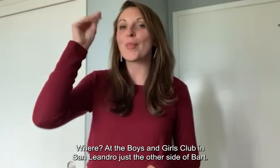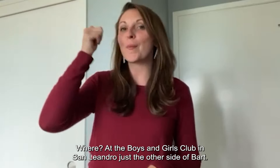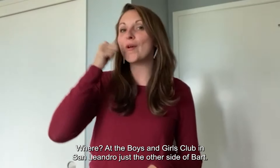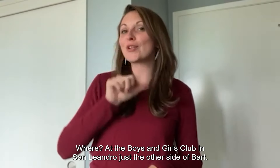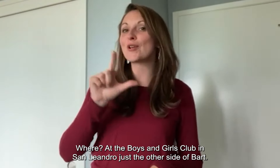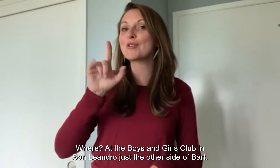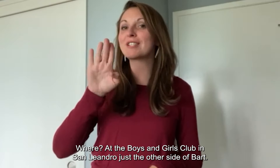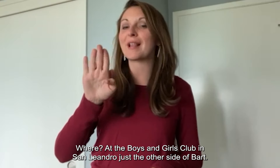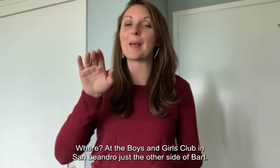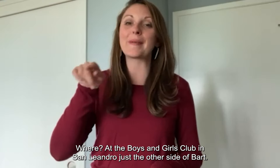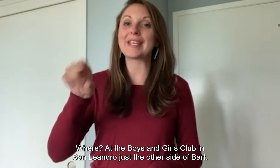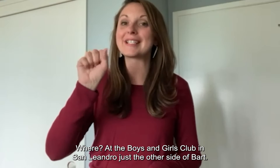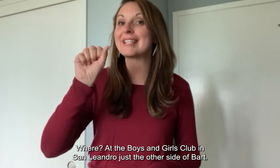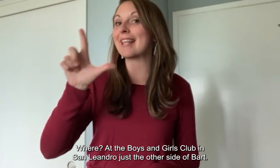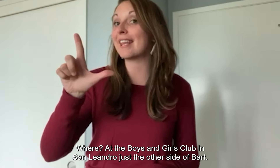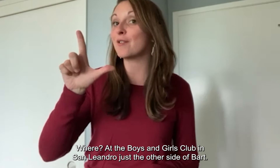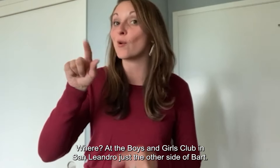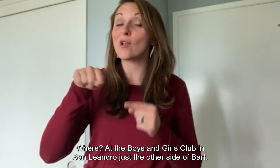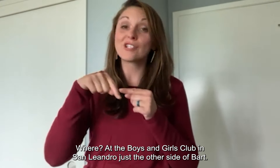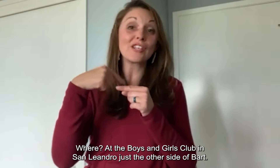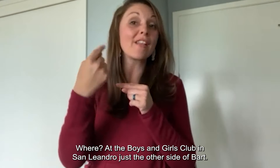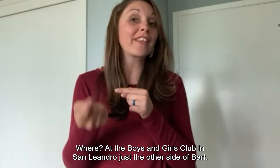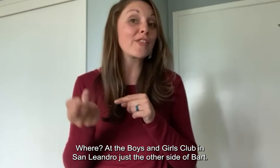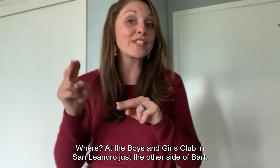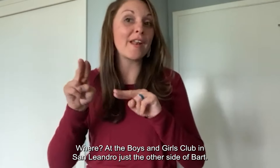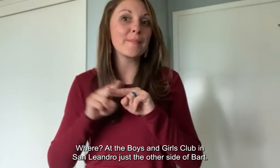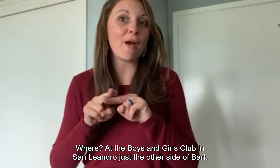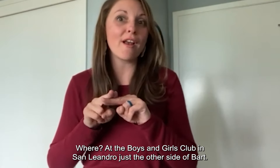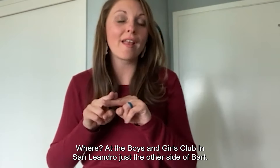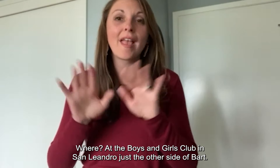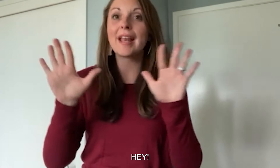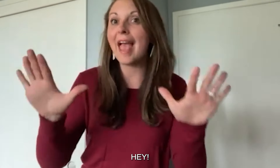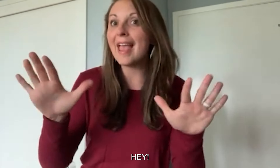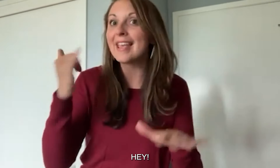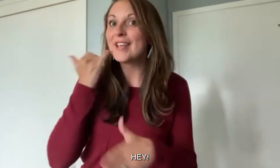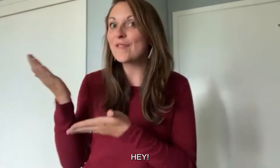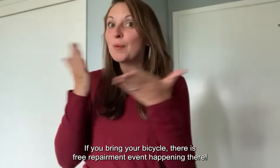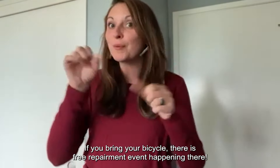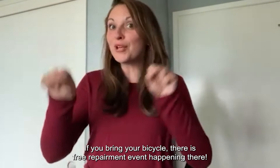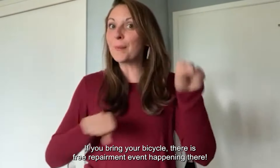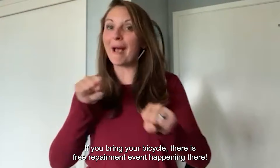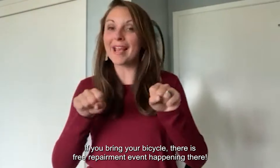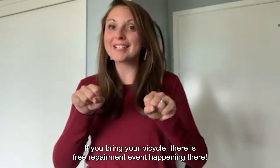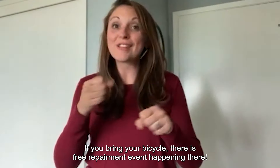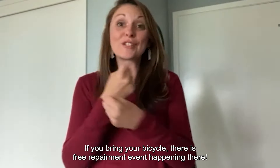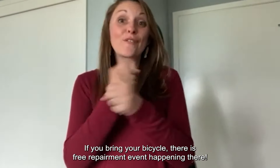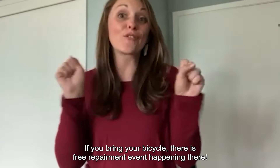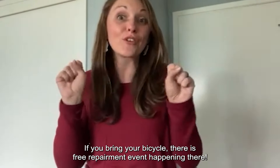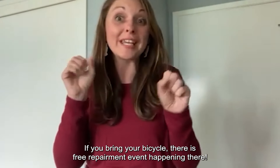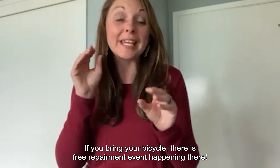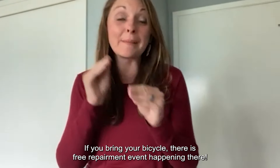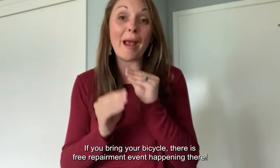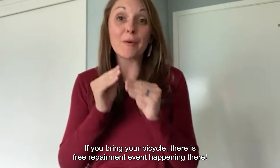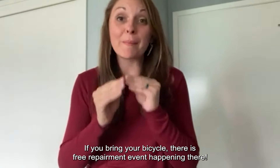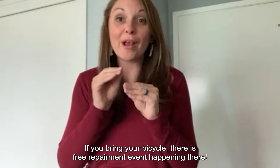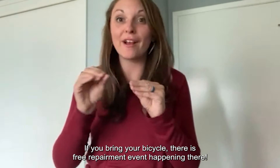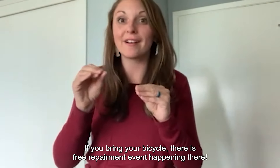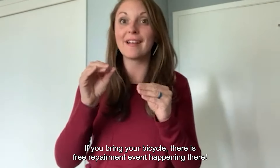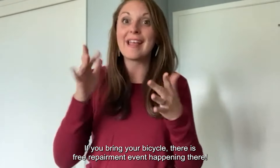Boys and Girls Club in San Leandro, just on the other side of the park. And hey, if you bring your bikes, there's a free bike repair